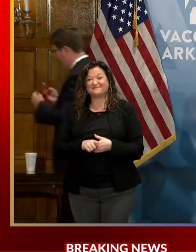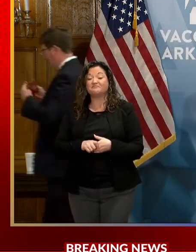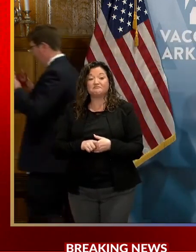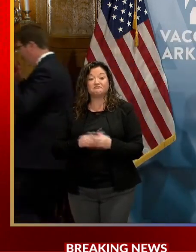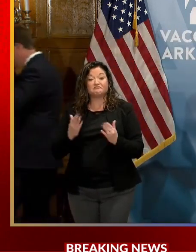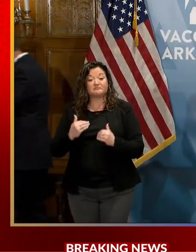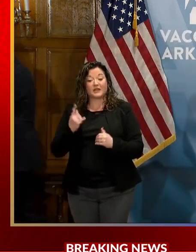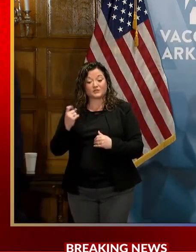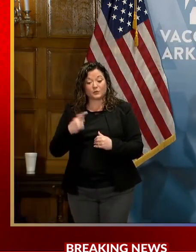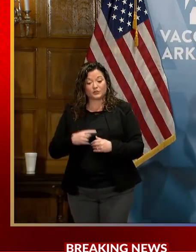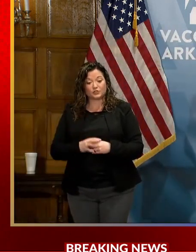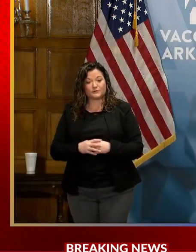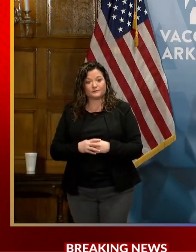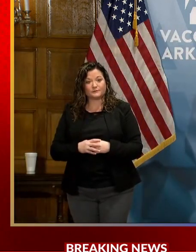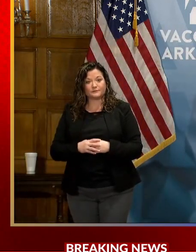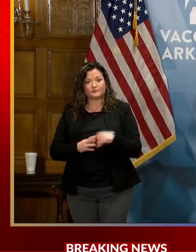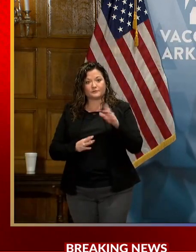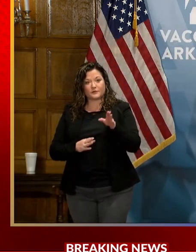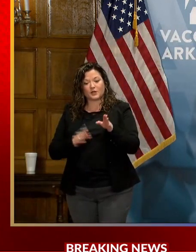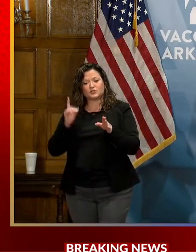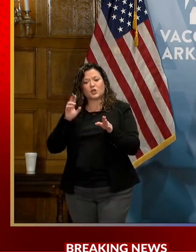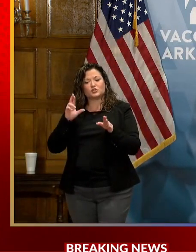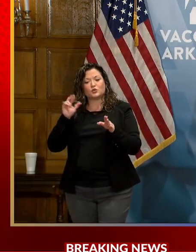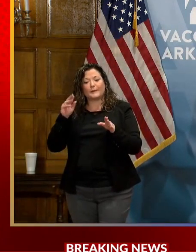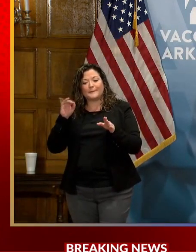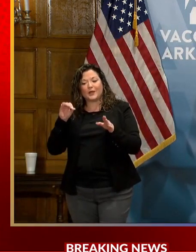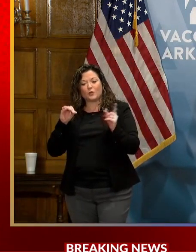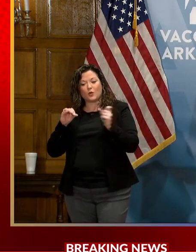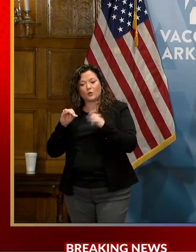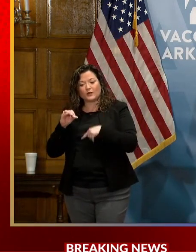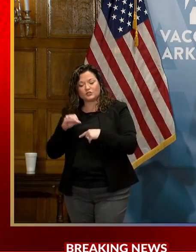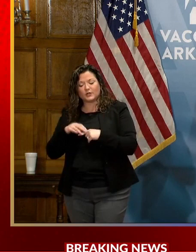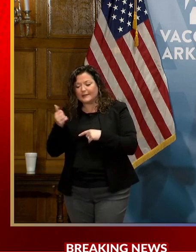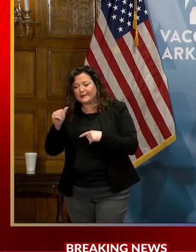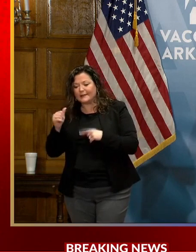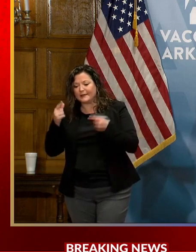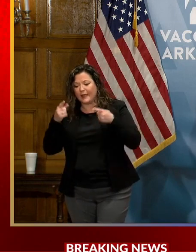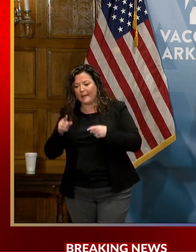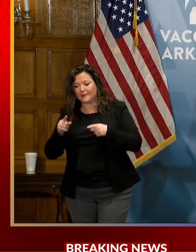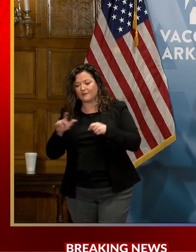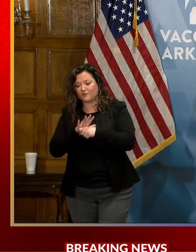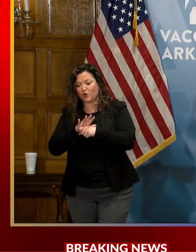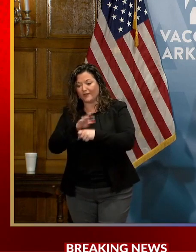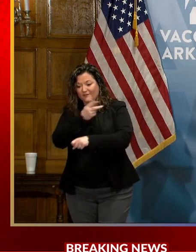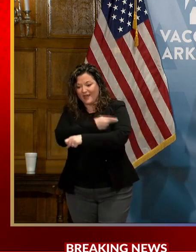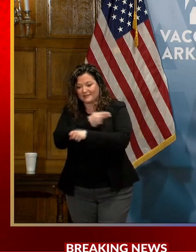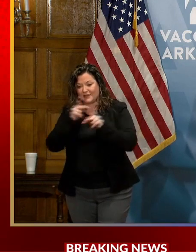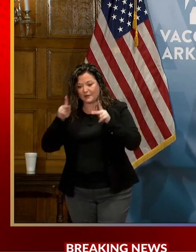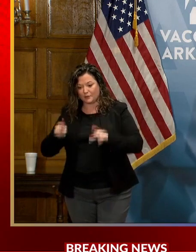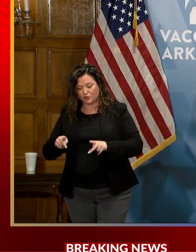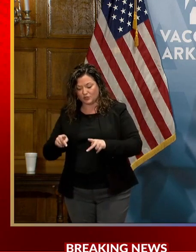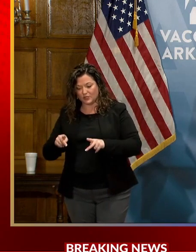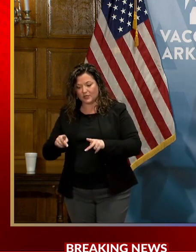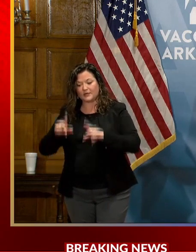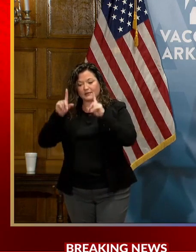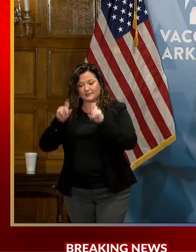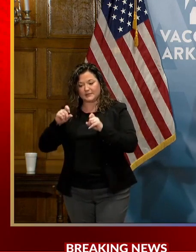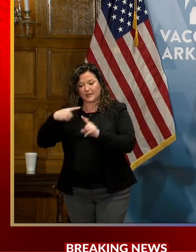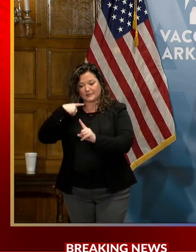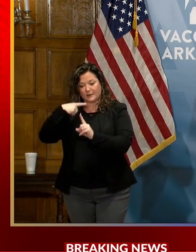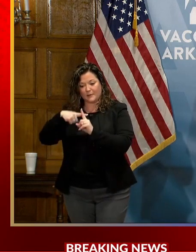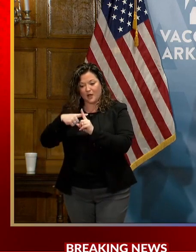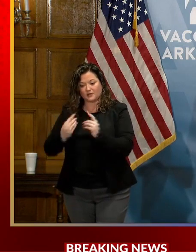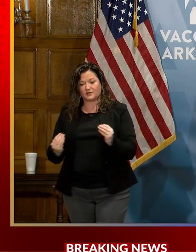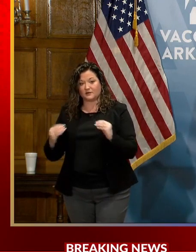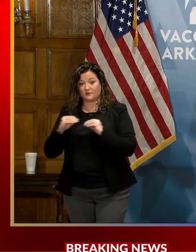Next question. I've got a question for Dr. Romero. Has there been any cases where a fully vaccinated person has tested positive more